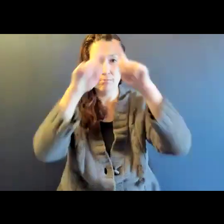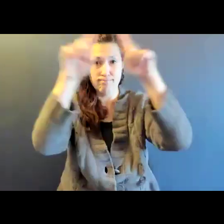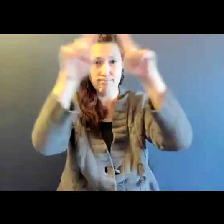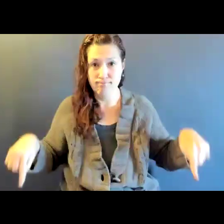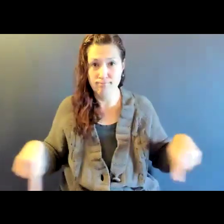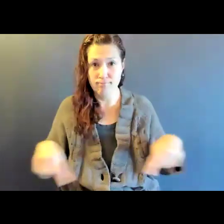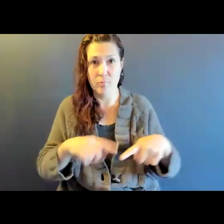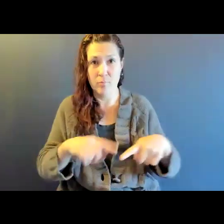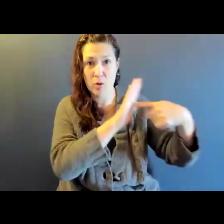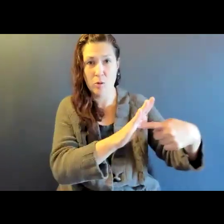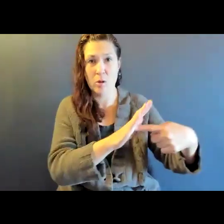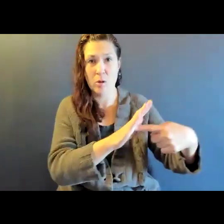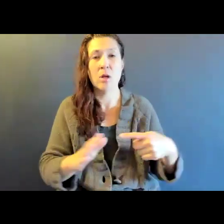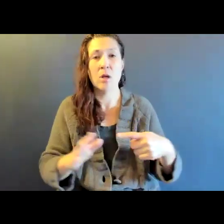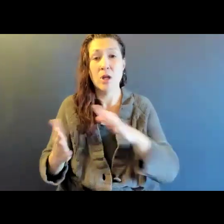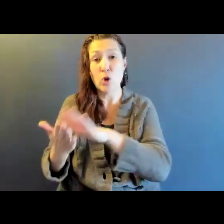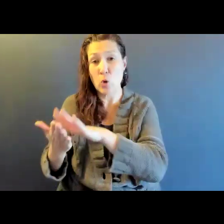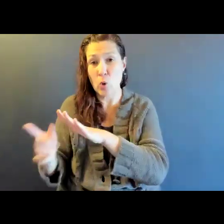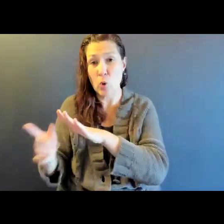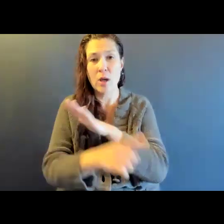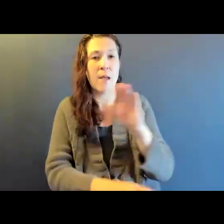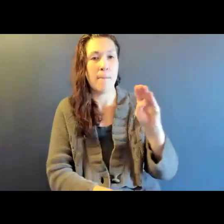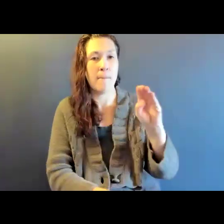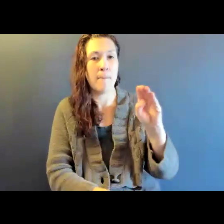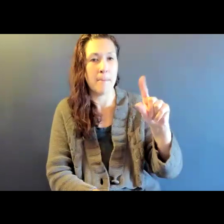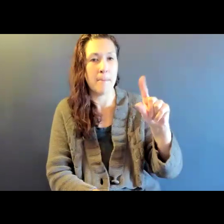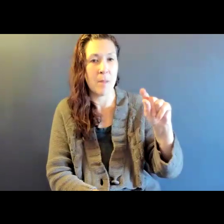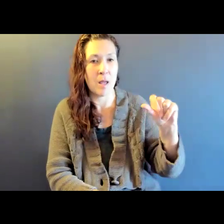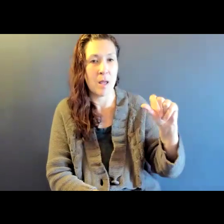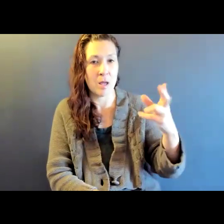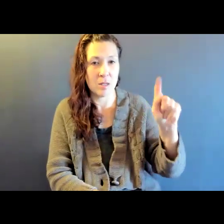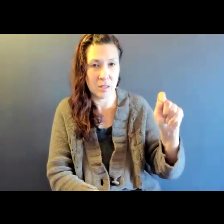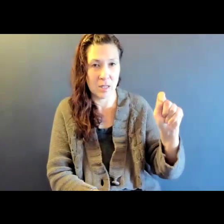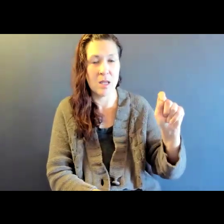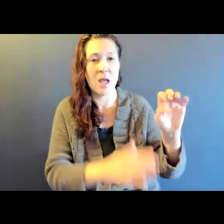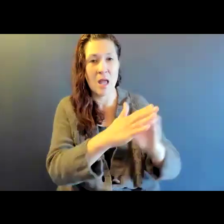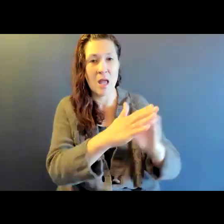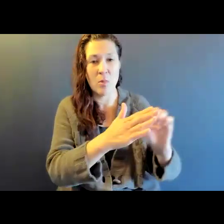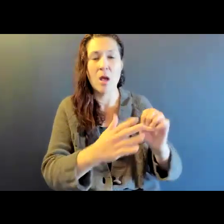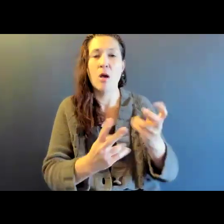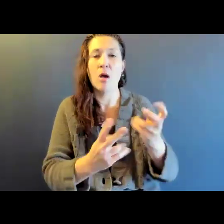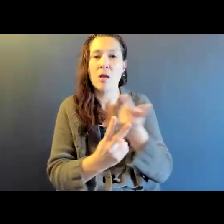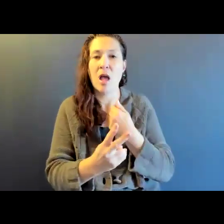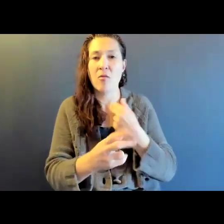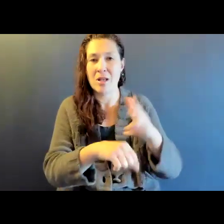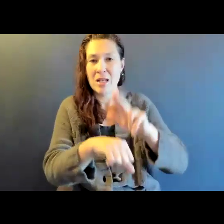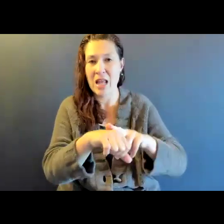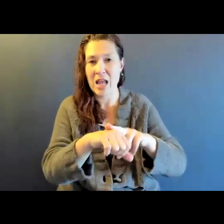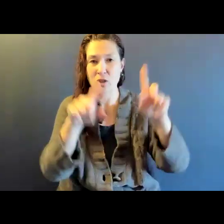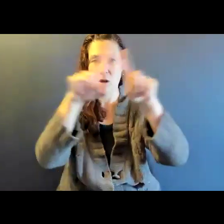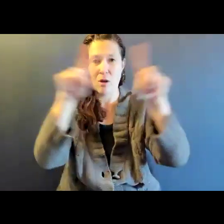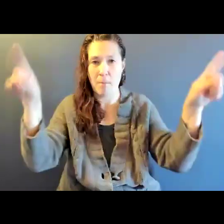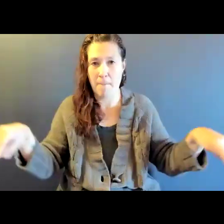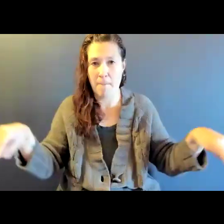K-8 and the Mattahunt Elementary School received national banner recognition from the Special Olympics North